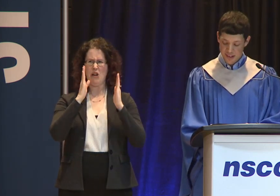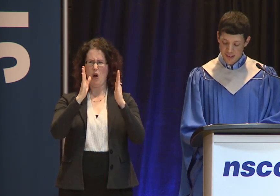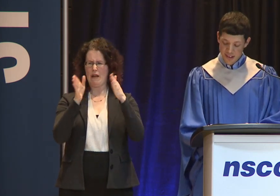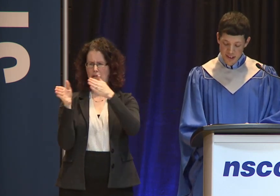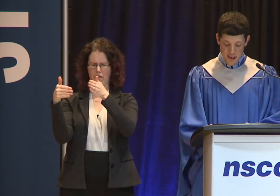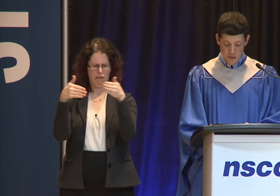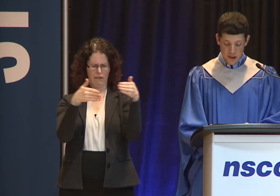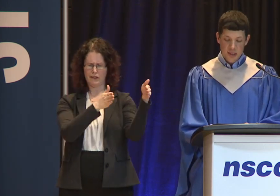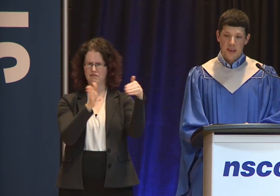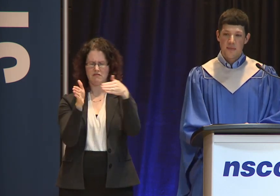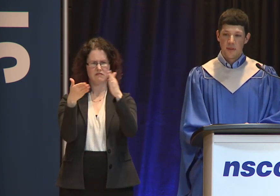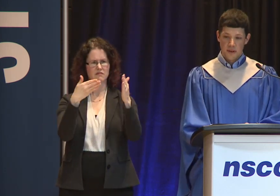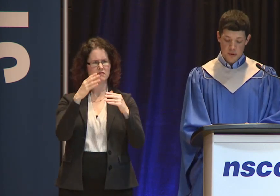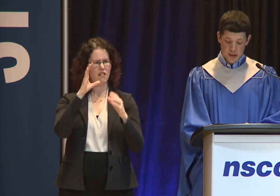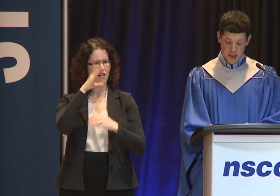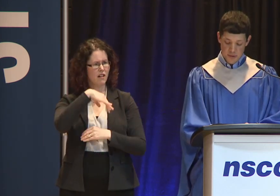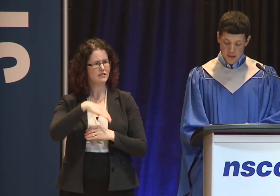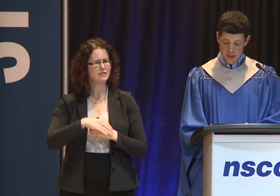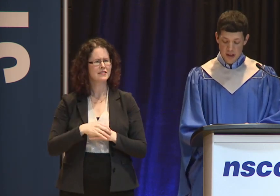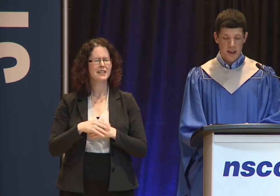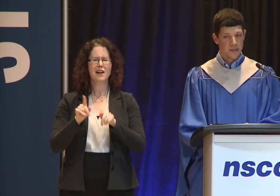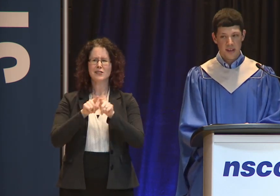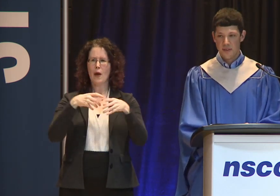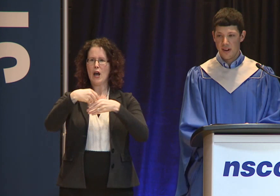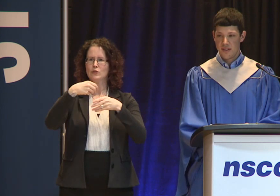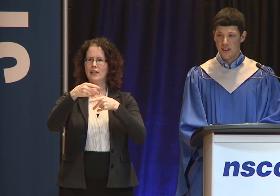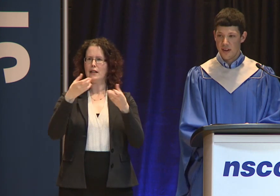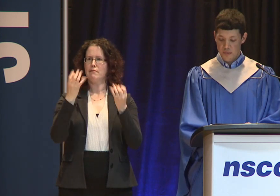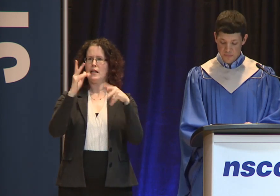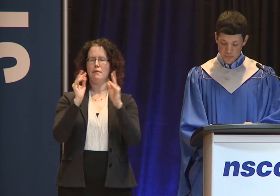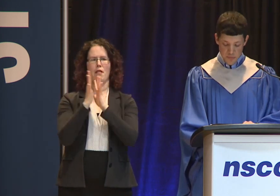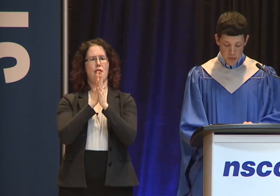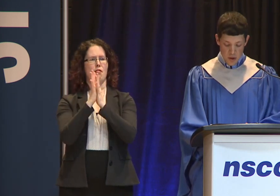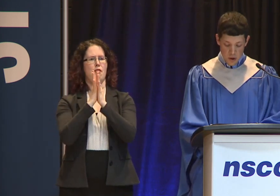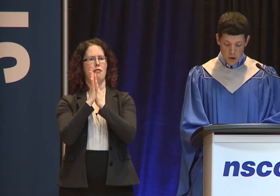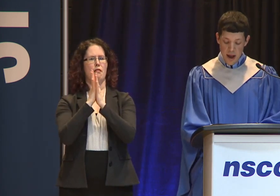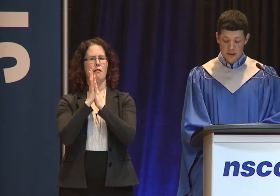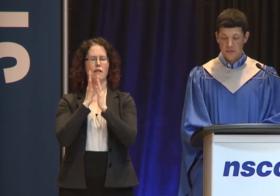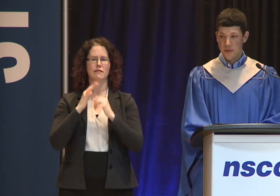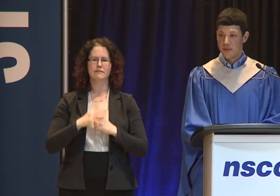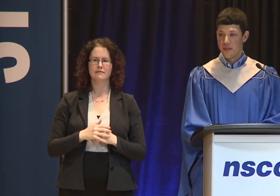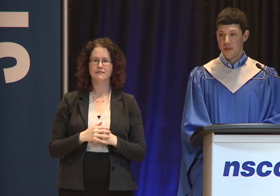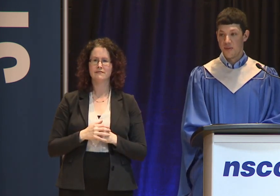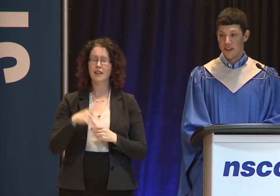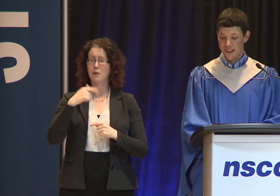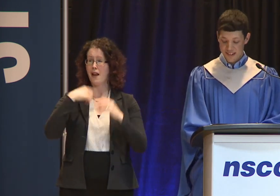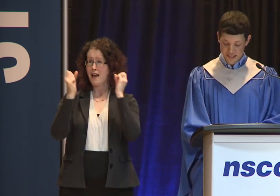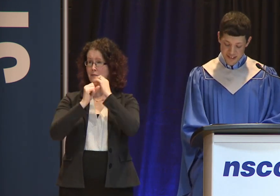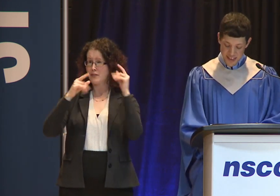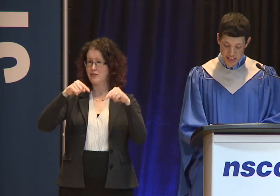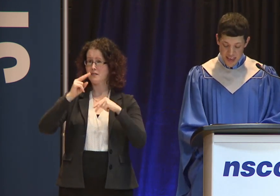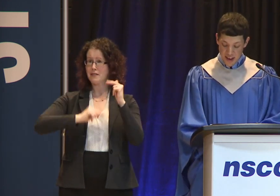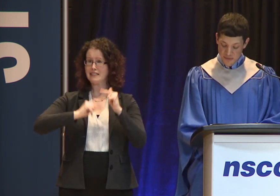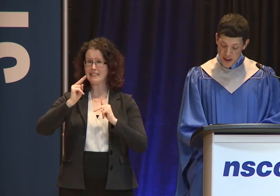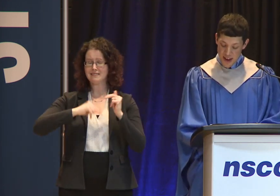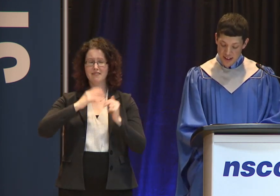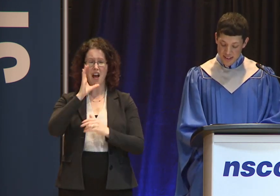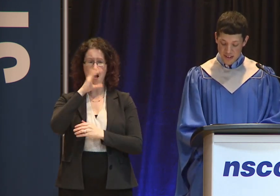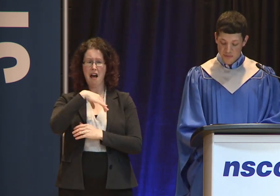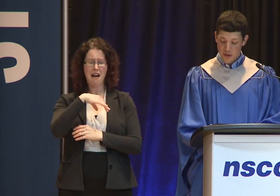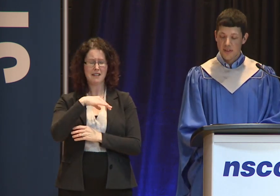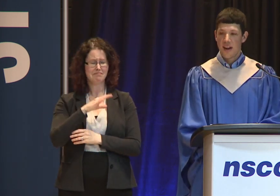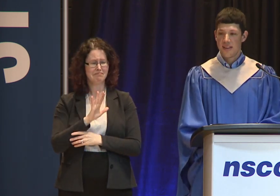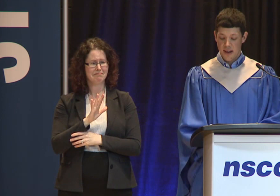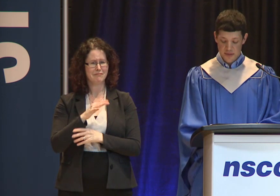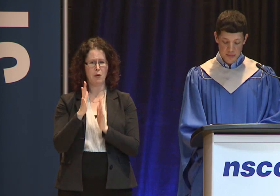crosswalk. When I think about Lunenburg Campus, I don't think of an odd shape or how confusing the B-wing is. In